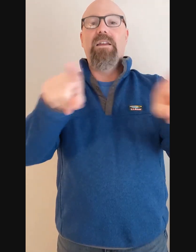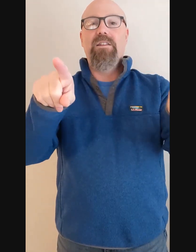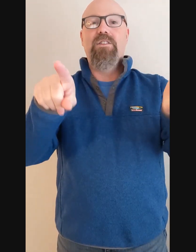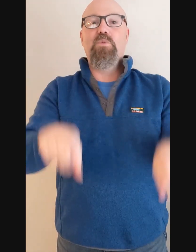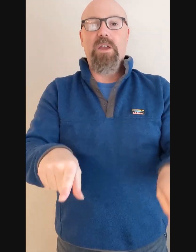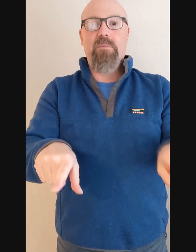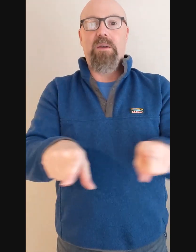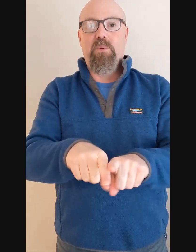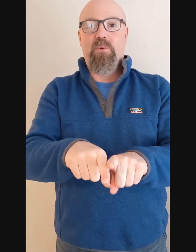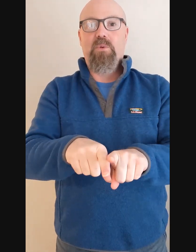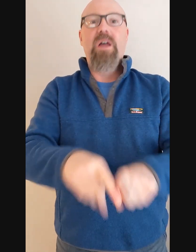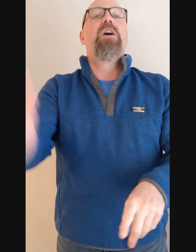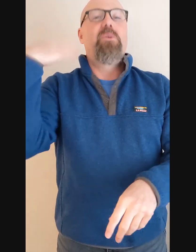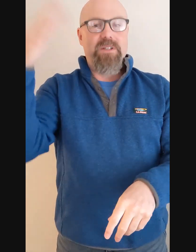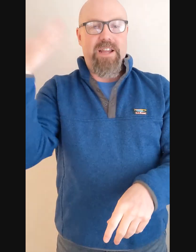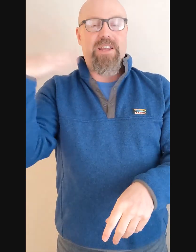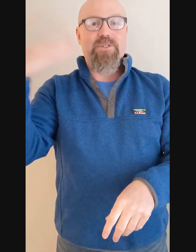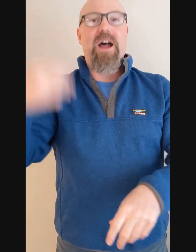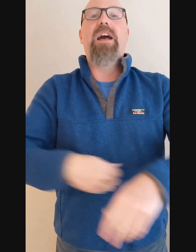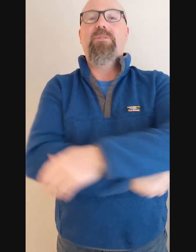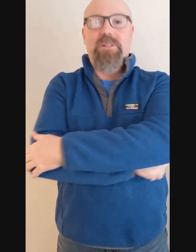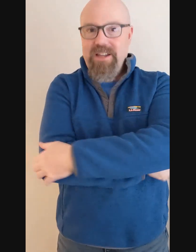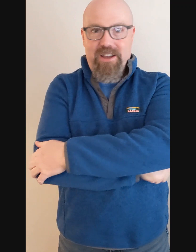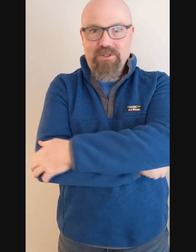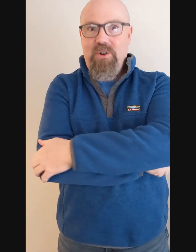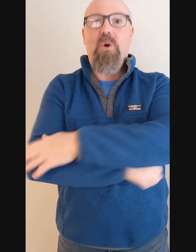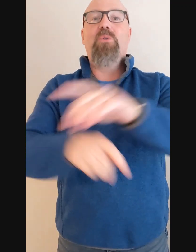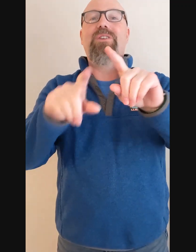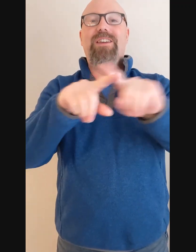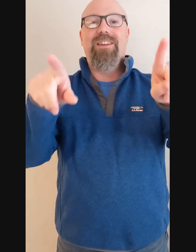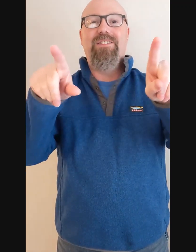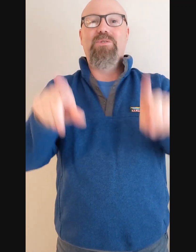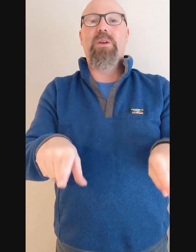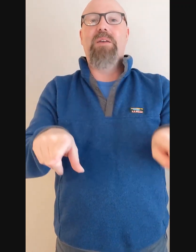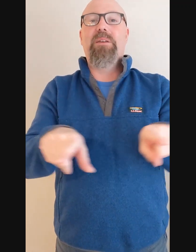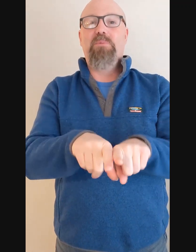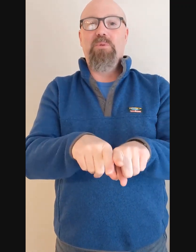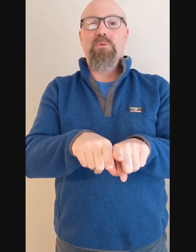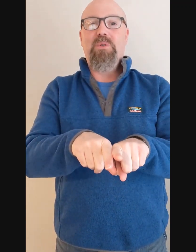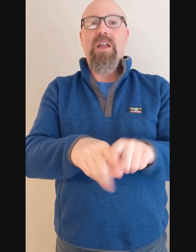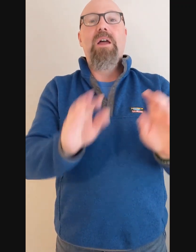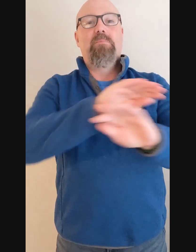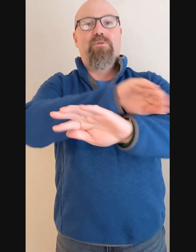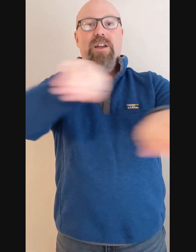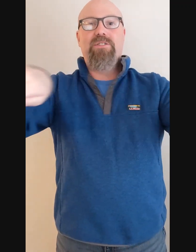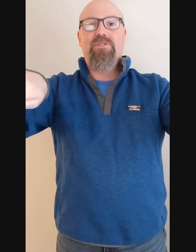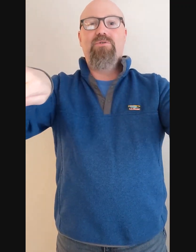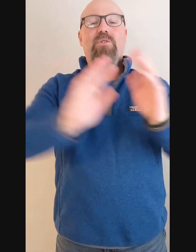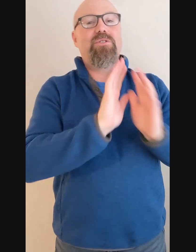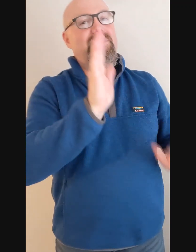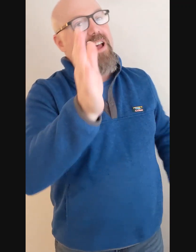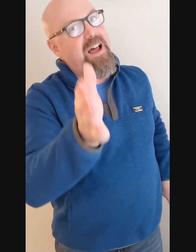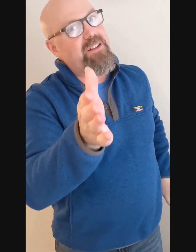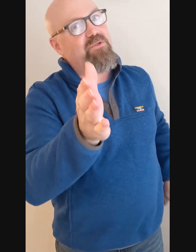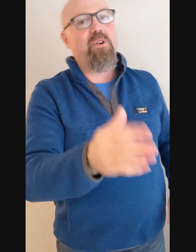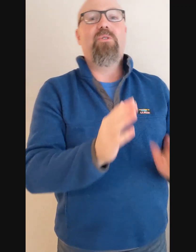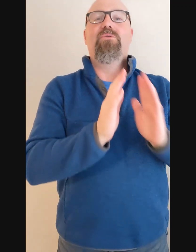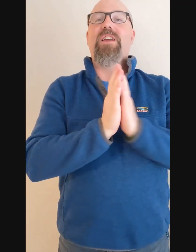In the swimming pool. When days are hot, when days are cold, in the swimming pool. Breaststroke, side stroke,